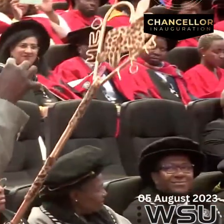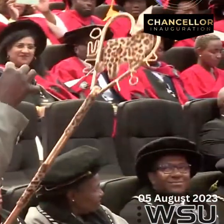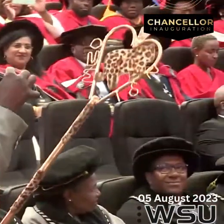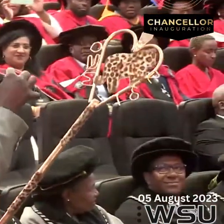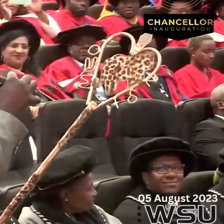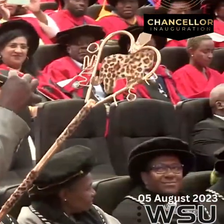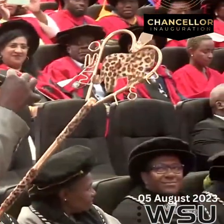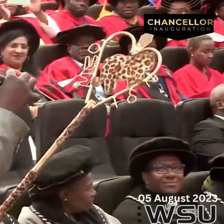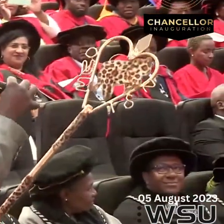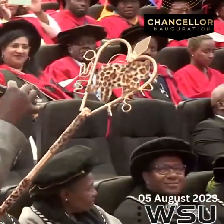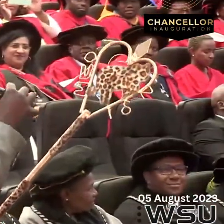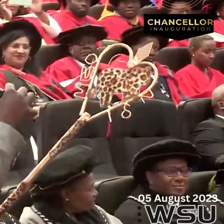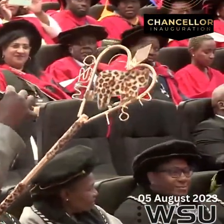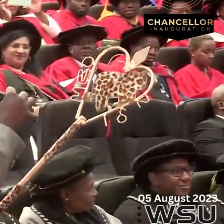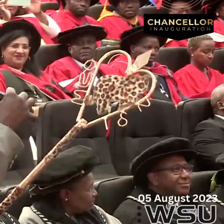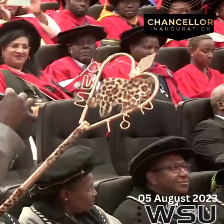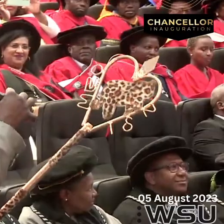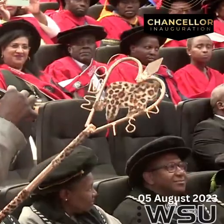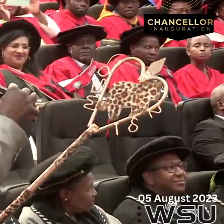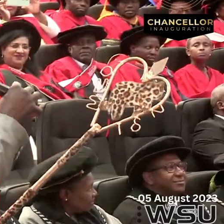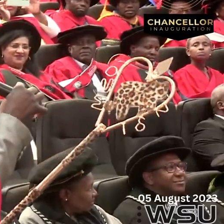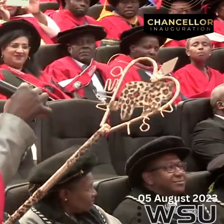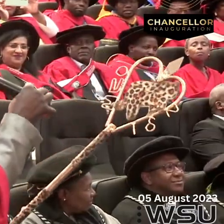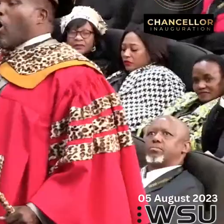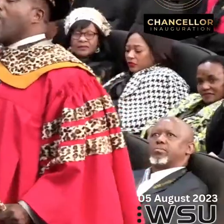Lomtwana si zote tangaye.